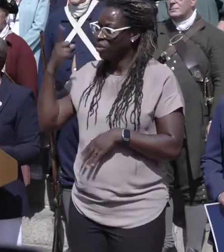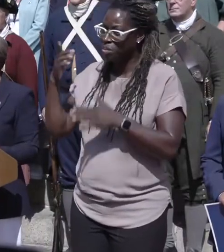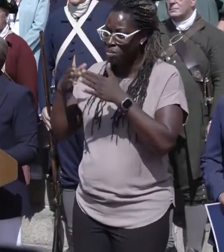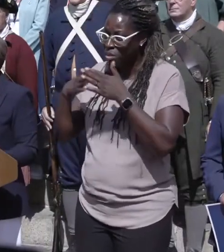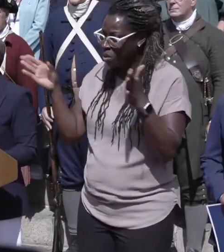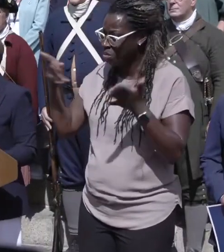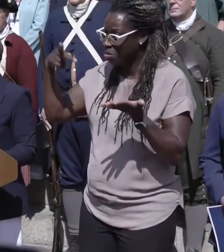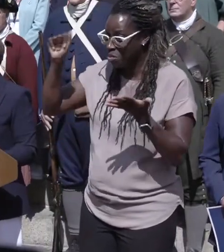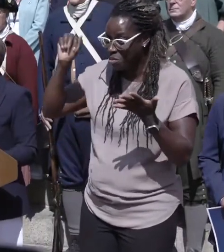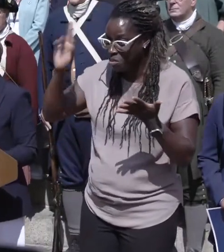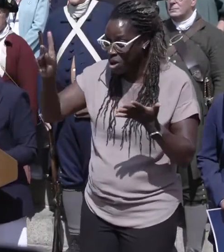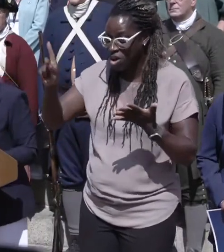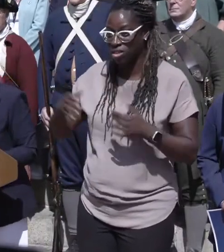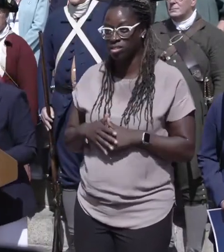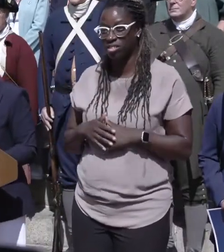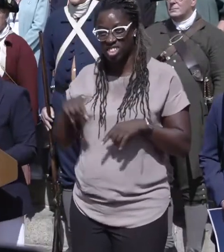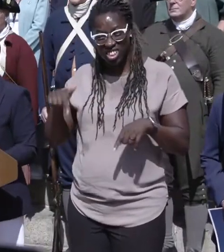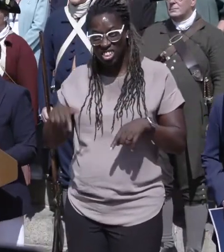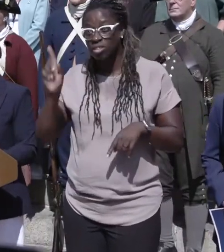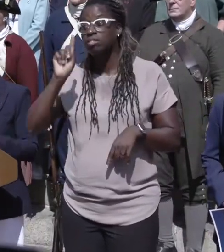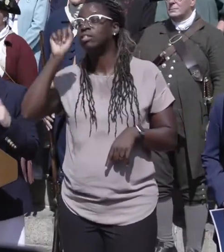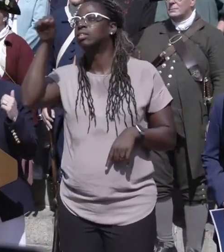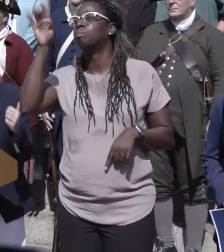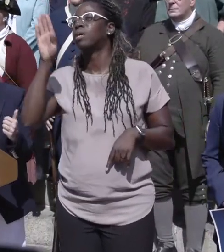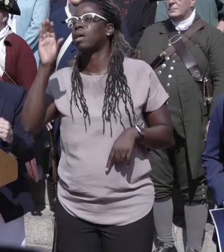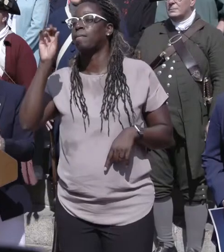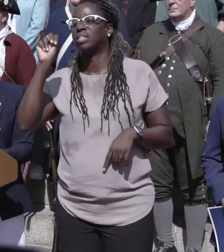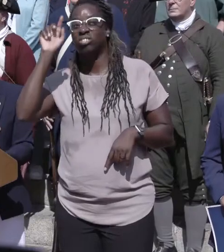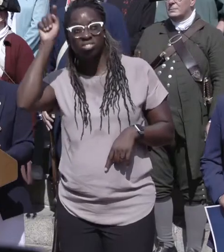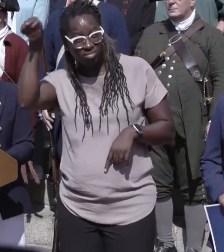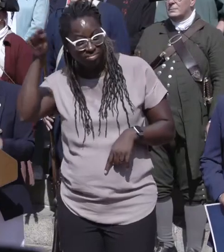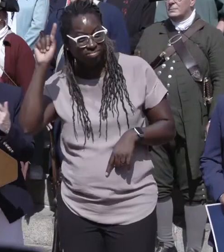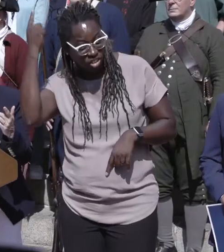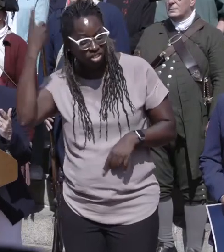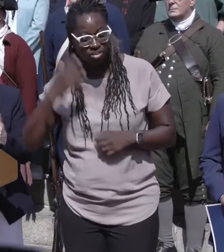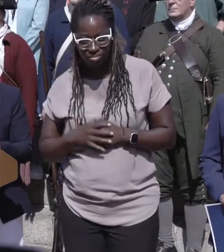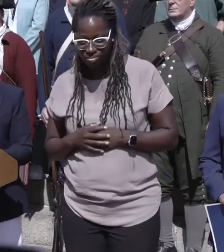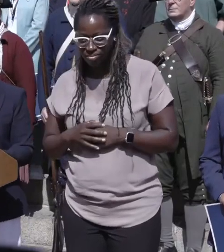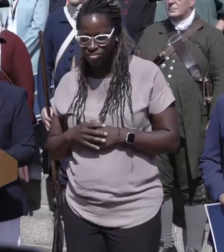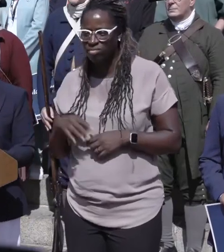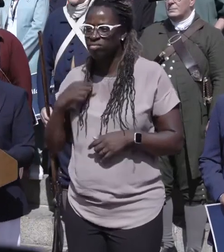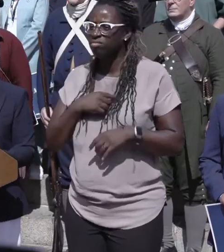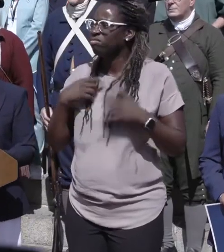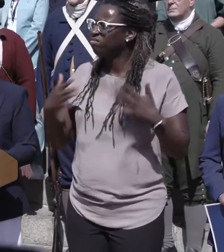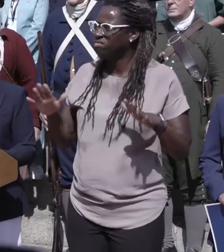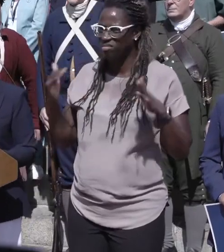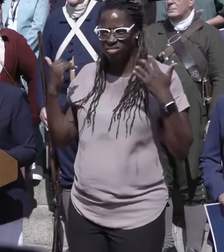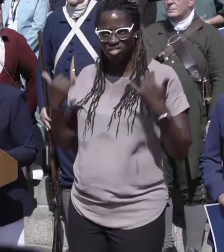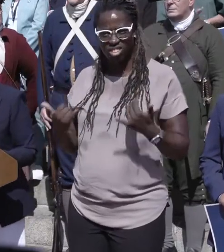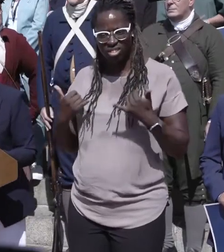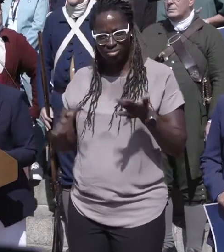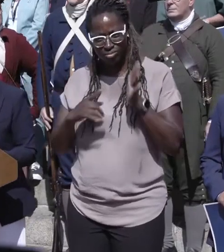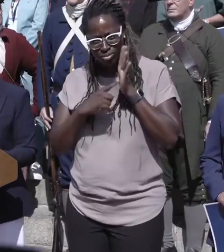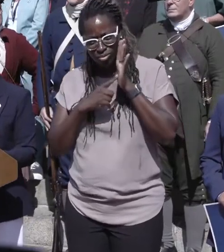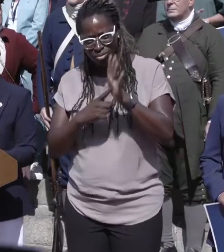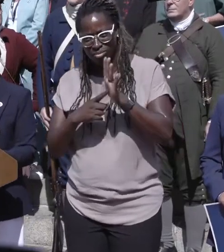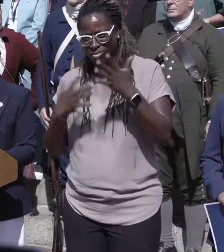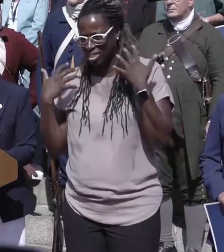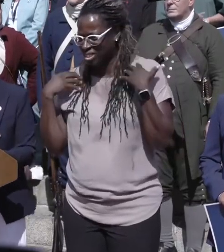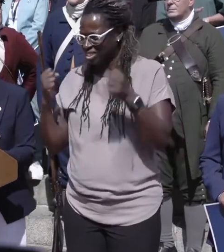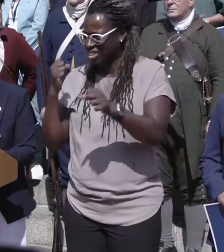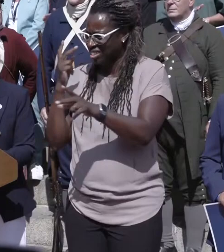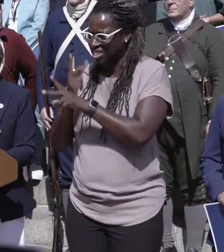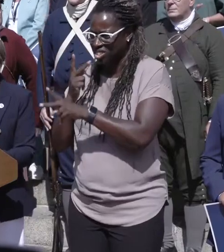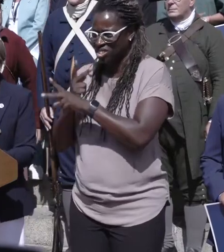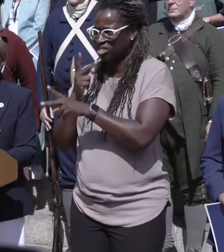are voted number one for education, for innovation, for health care. We're voted number one